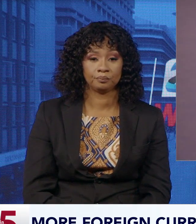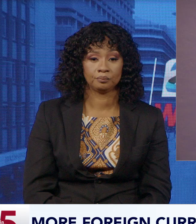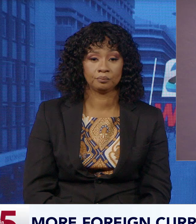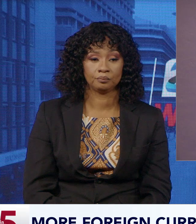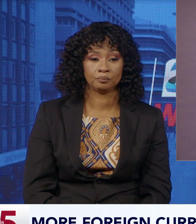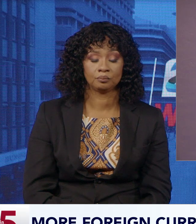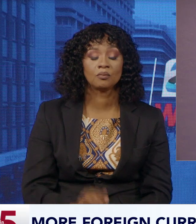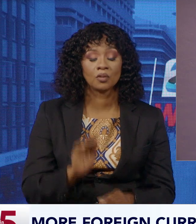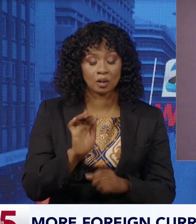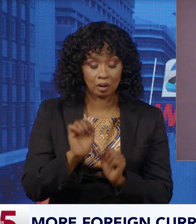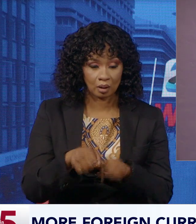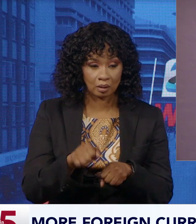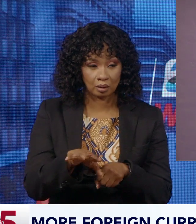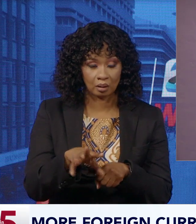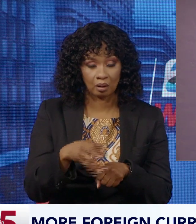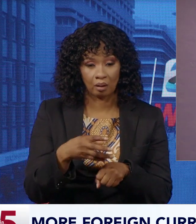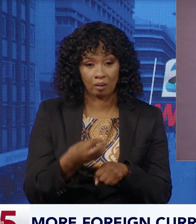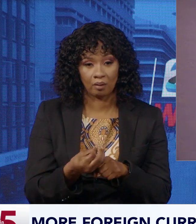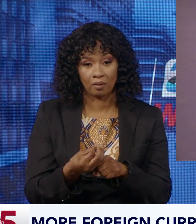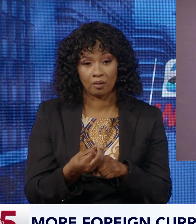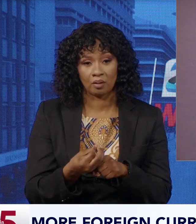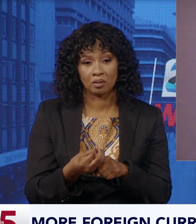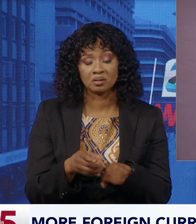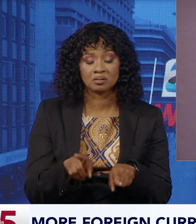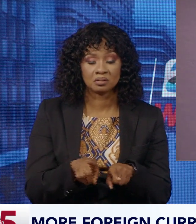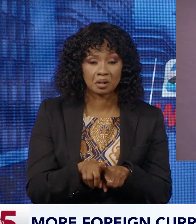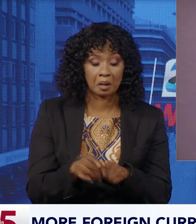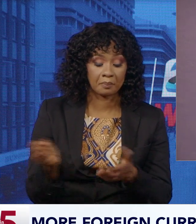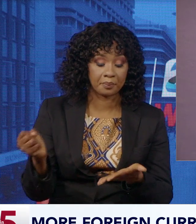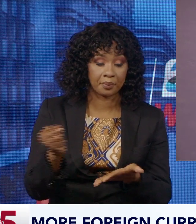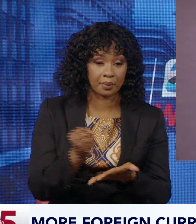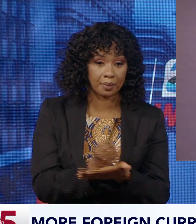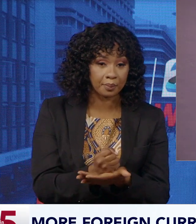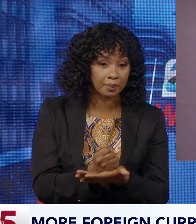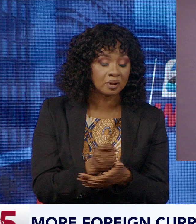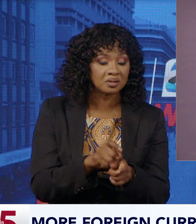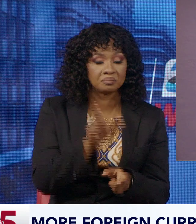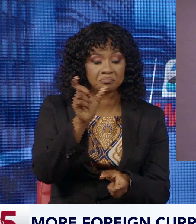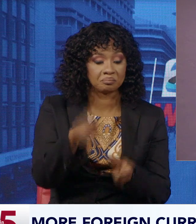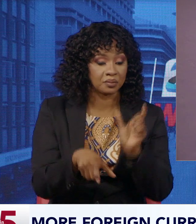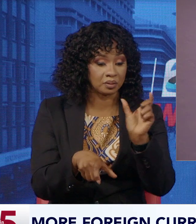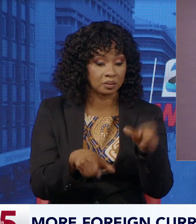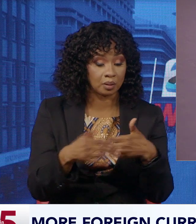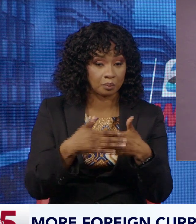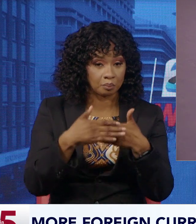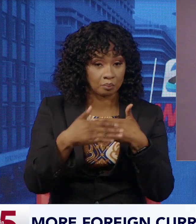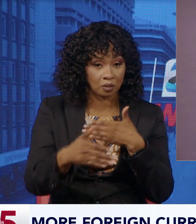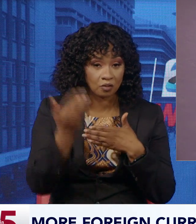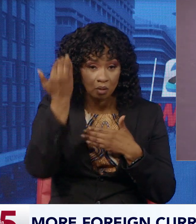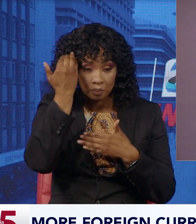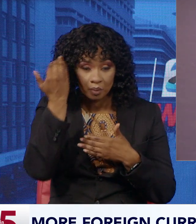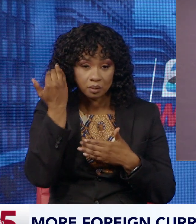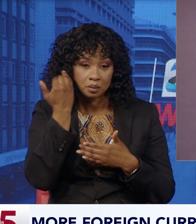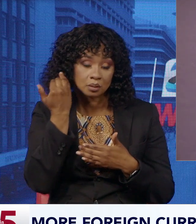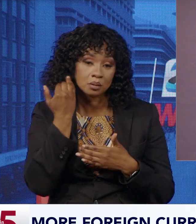They are, however, not being charged as a collective but are appearing as individuals before Bulawayo Magistrate